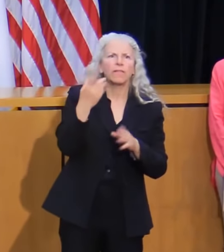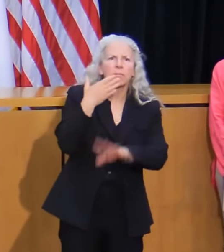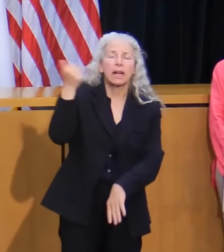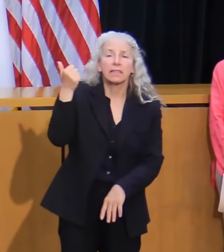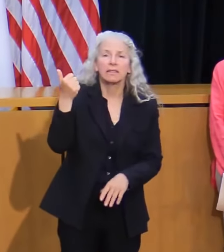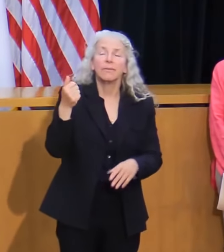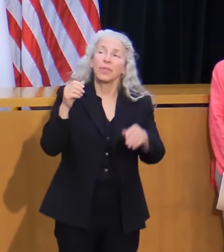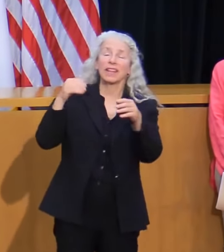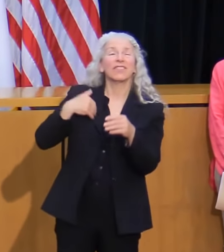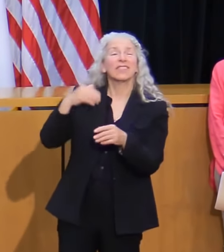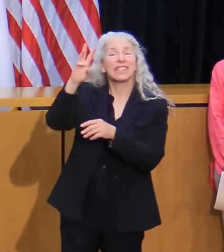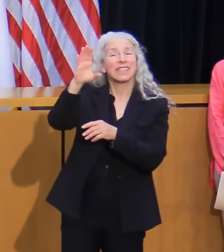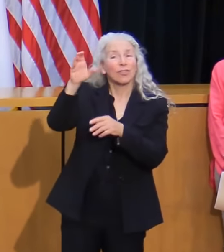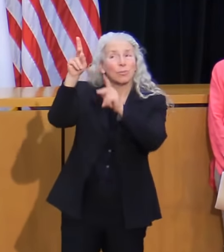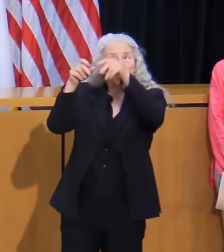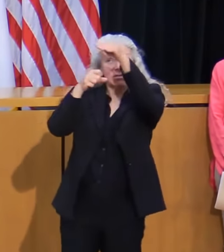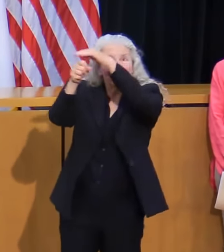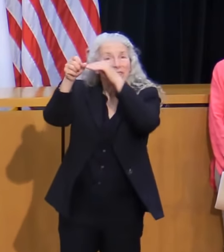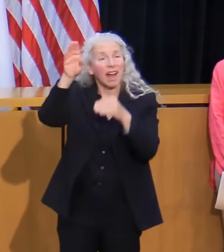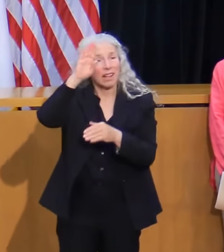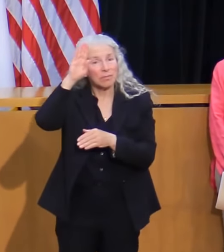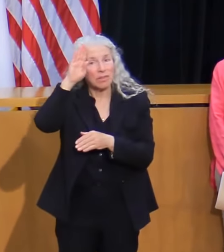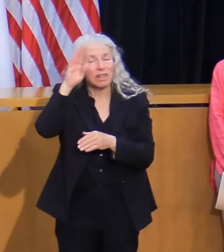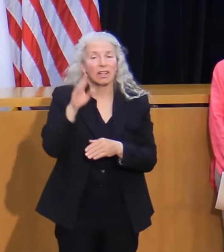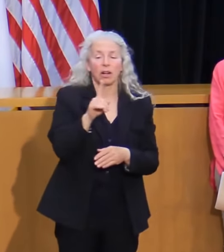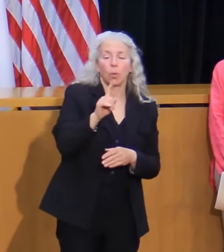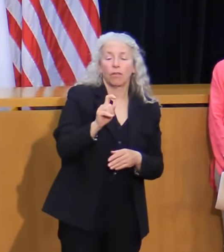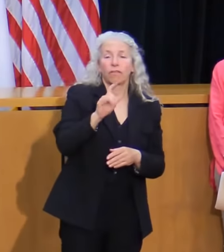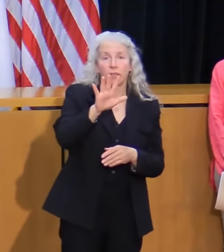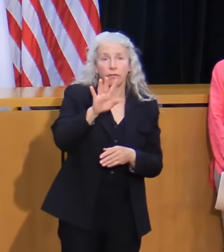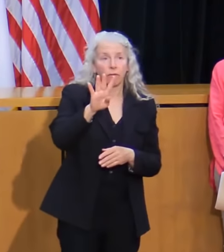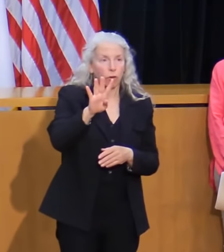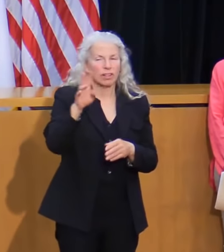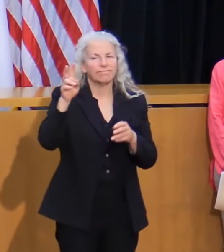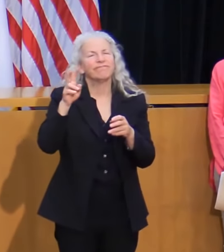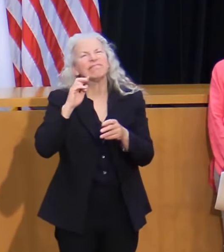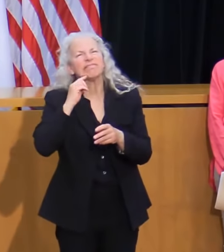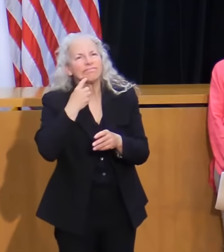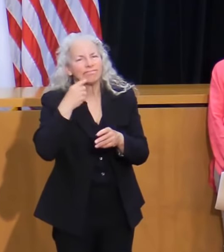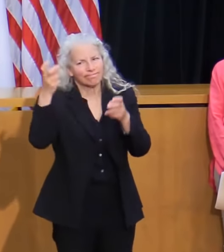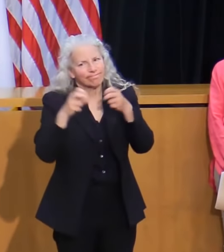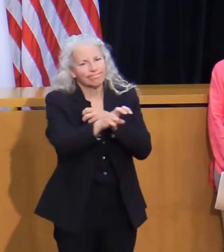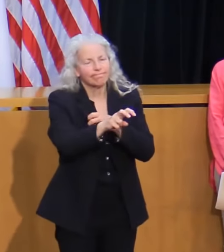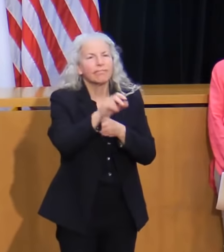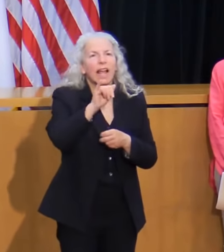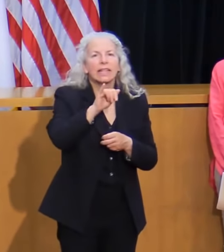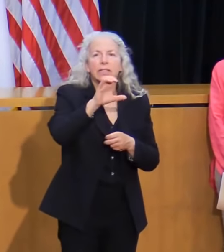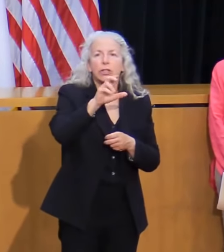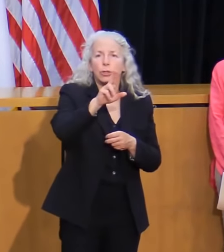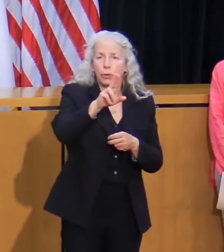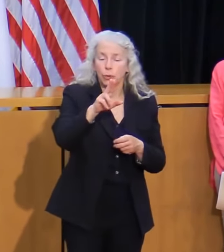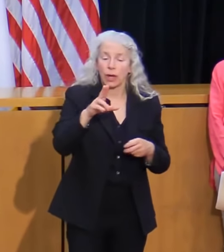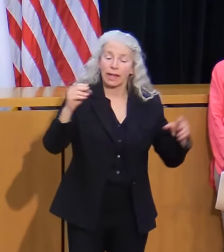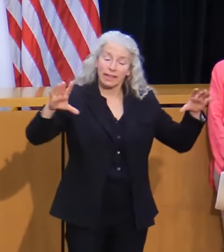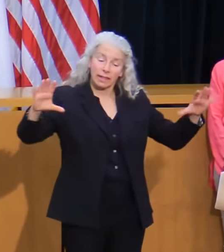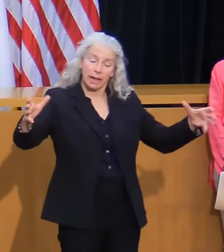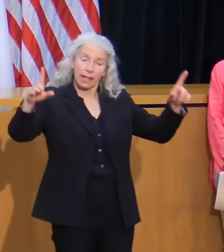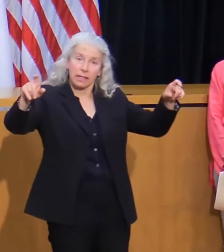and 154 in the ICU. The 7-day average for percent positivity on COVID testing